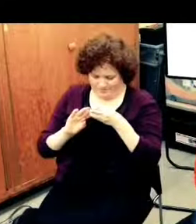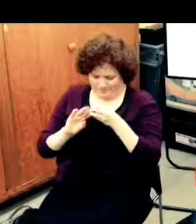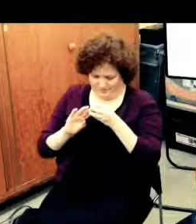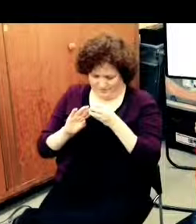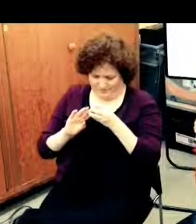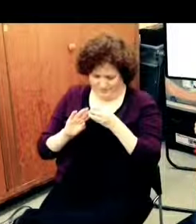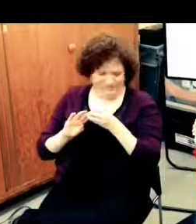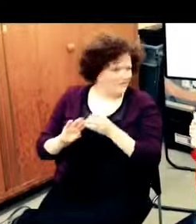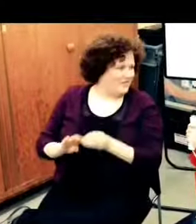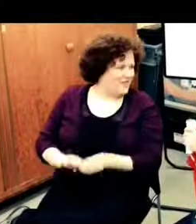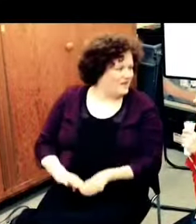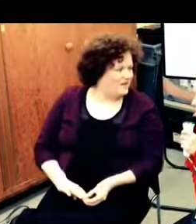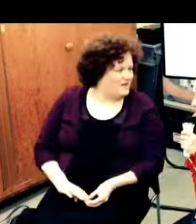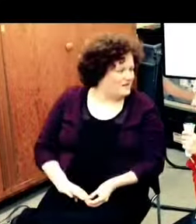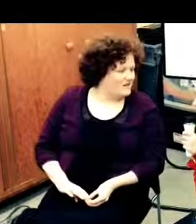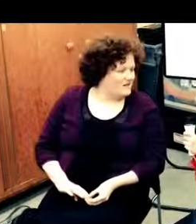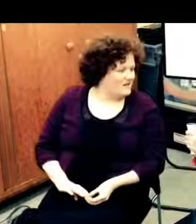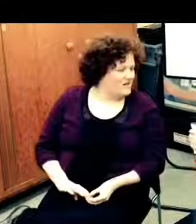Meeting.